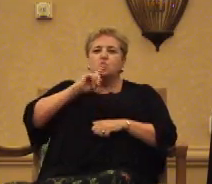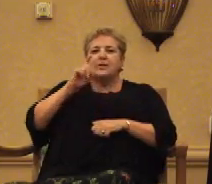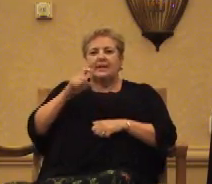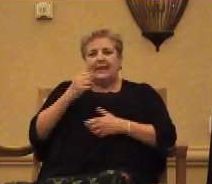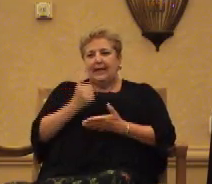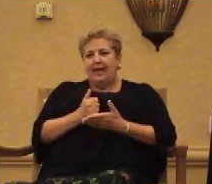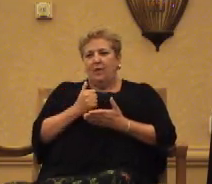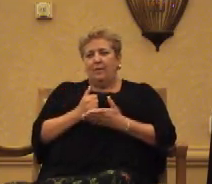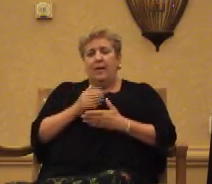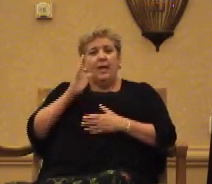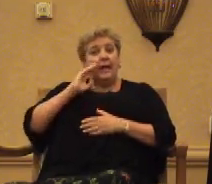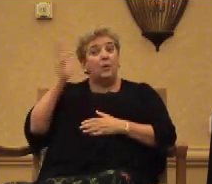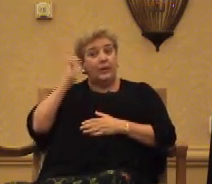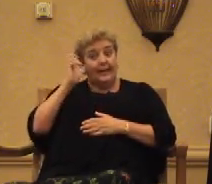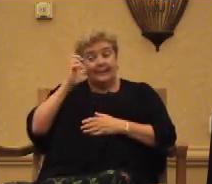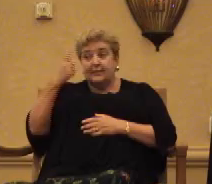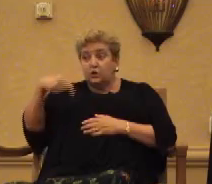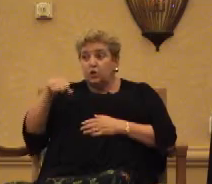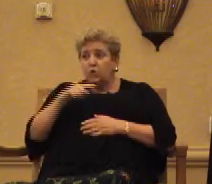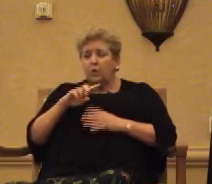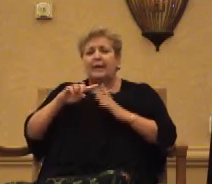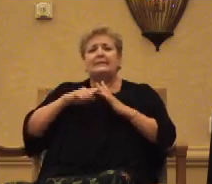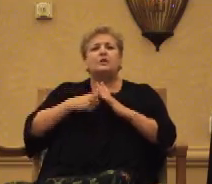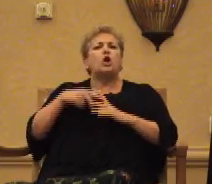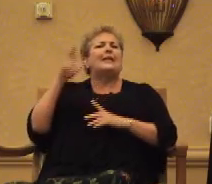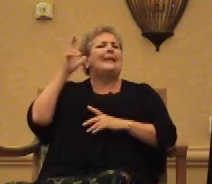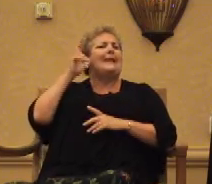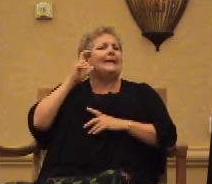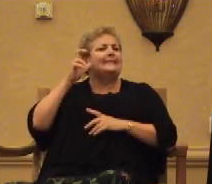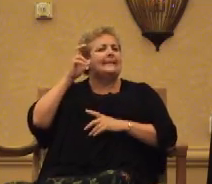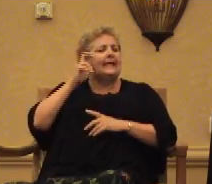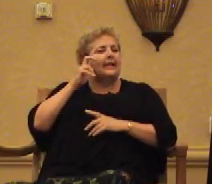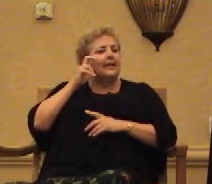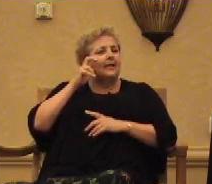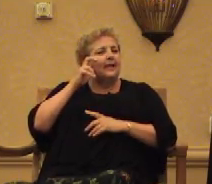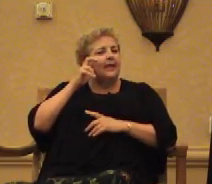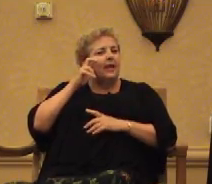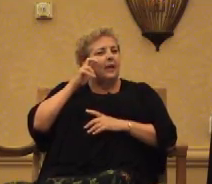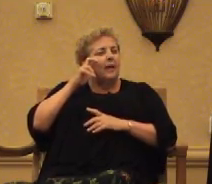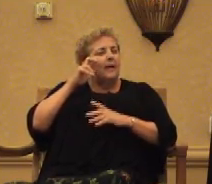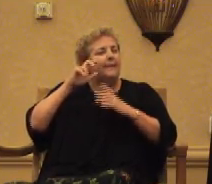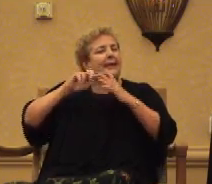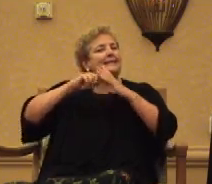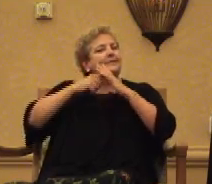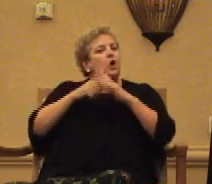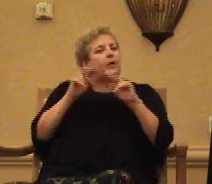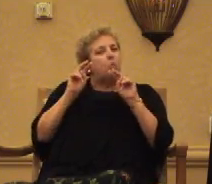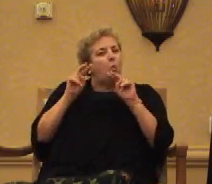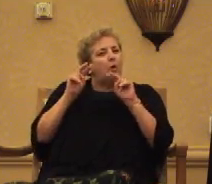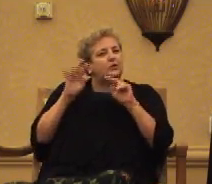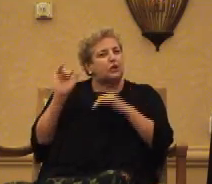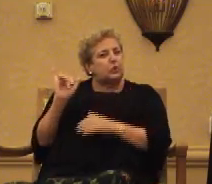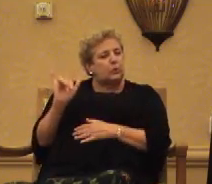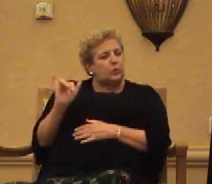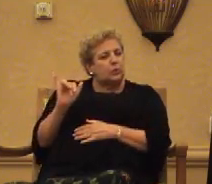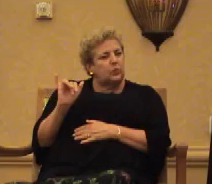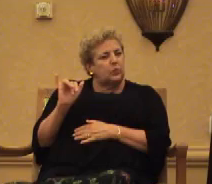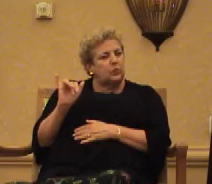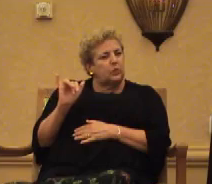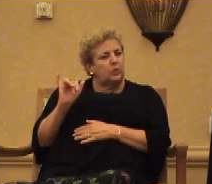listen to you. I started listening to you. And I started watching you. And in very short order, I became convinced